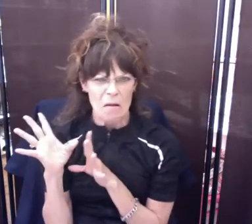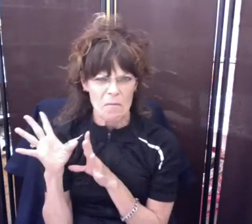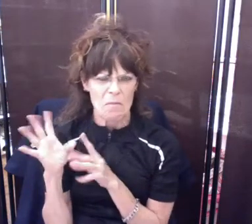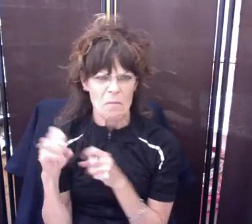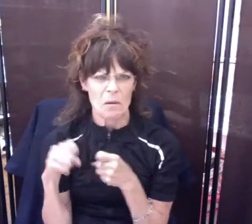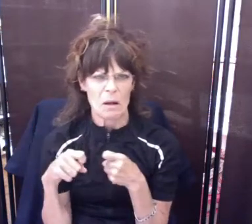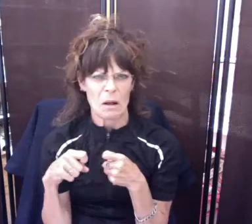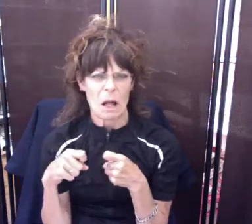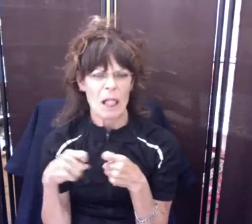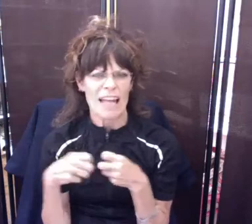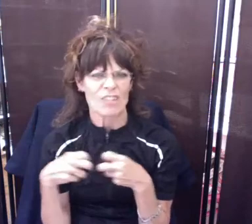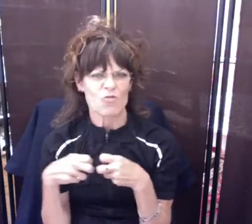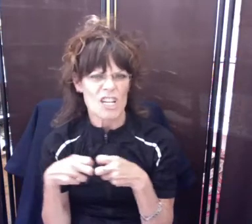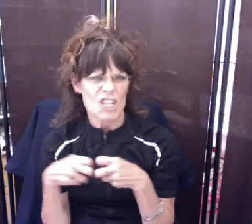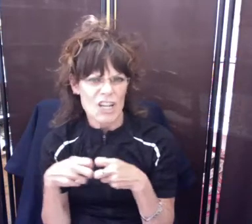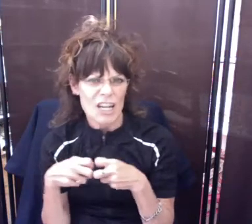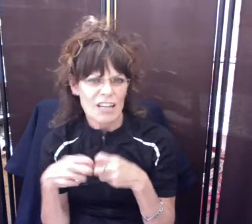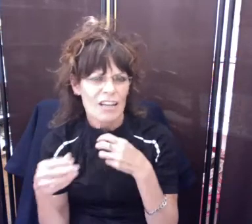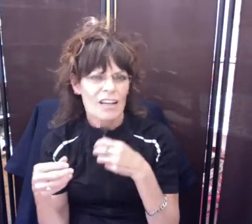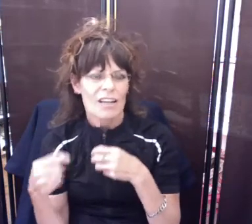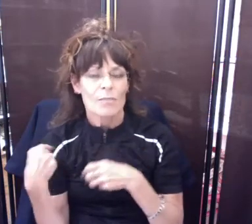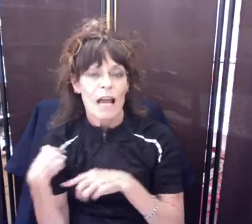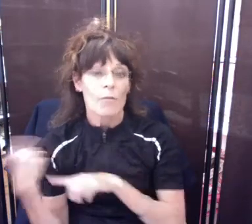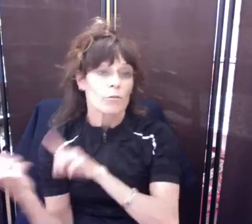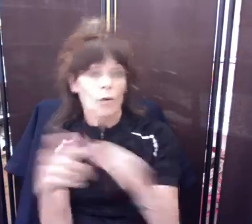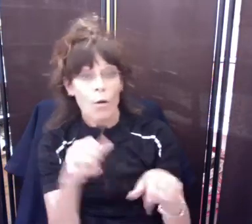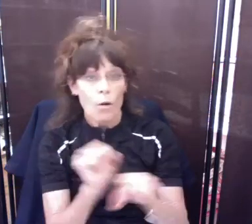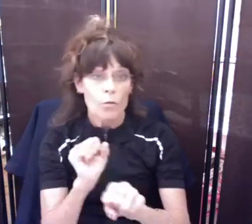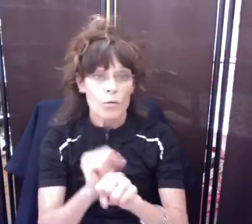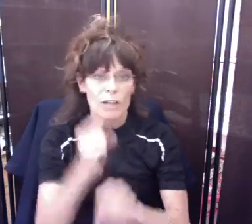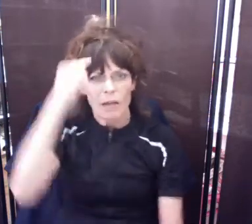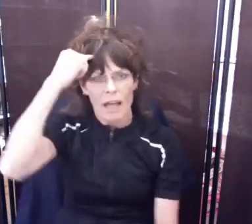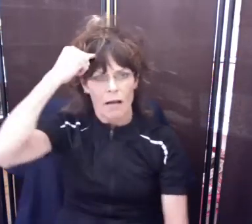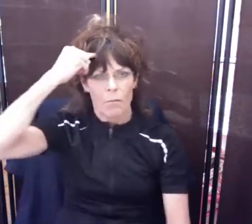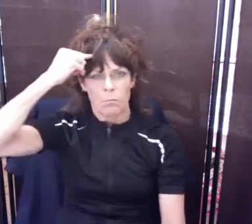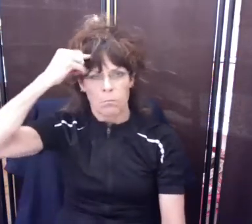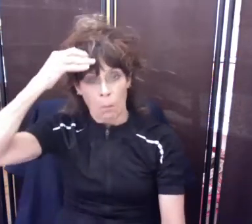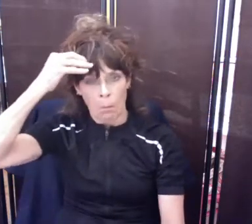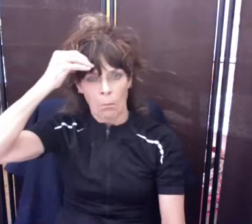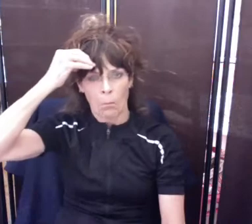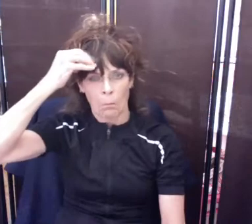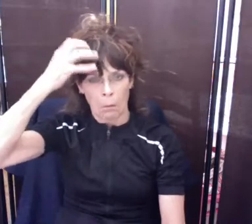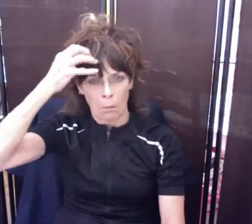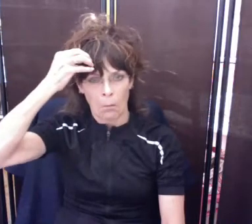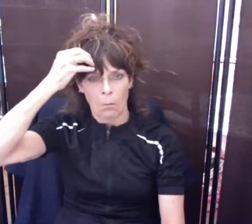But anyway, I'd get off to work, and my head would just be listen, it was not a hangover.